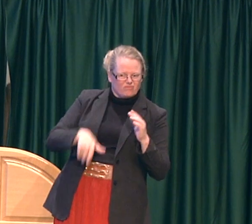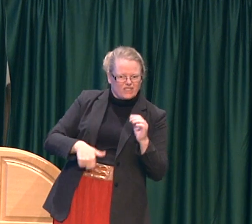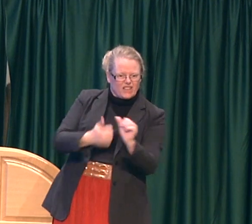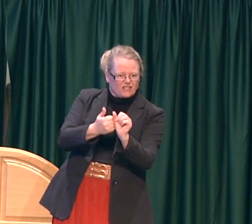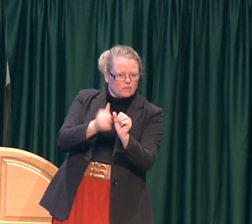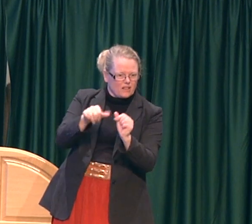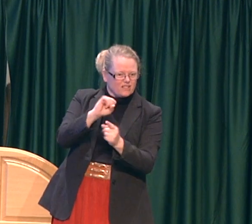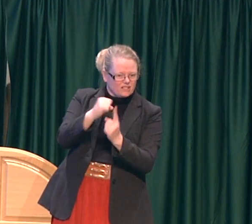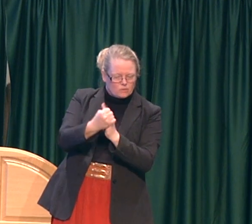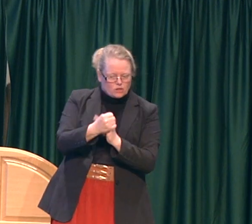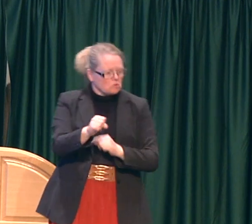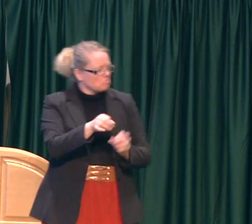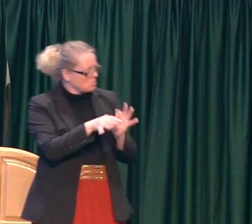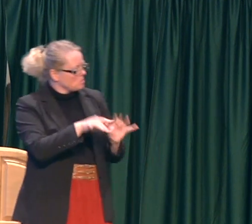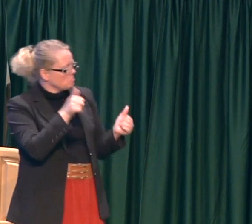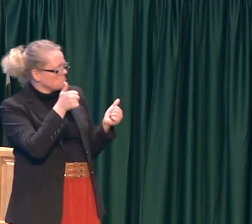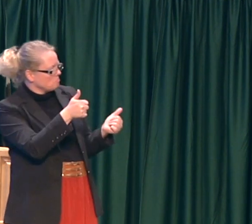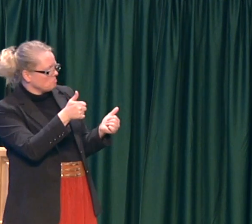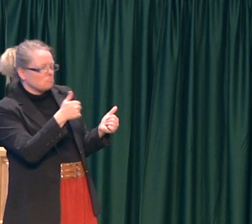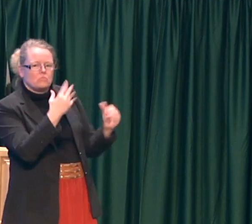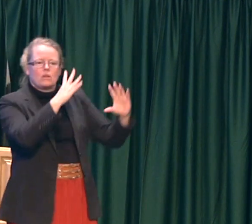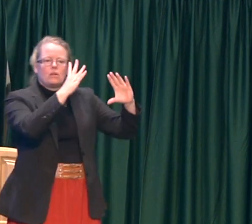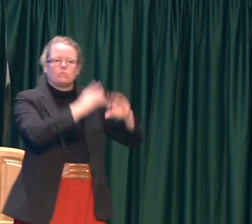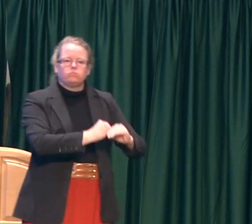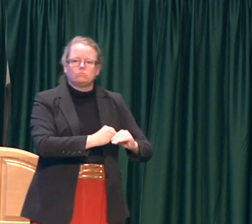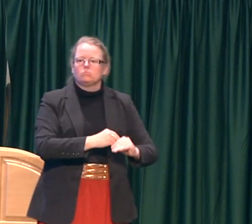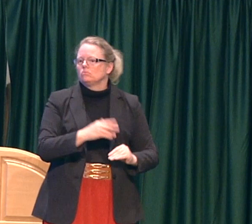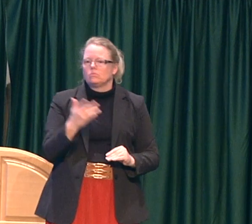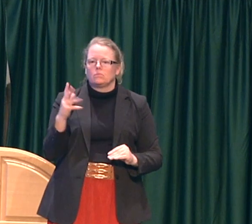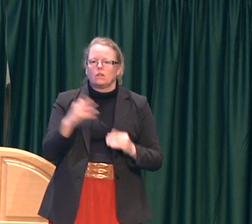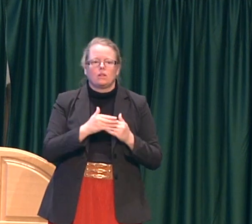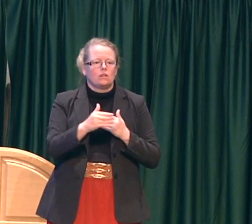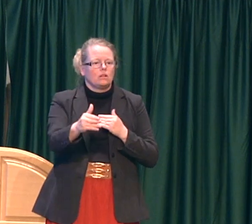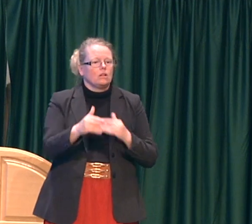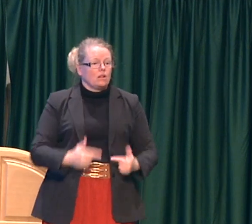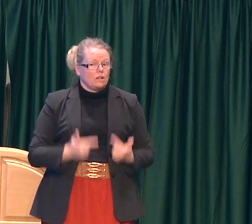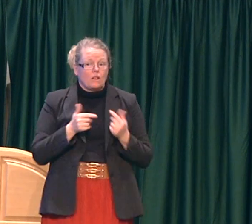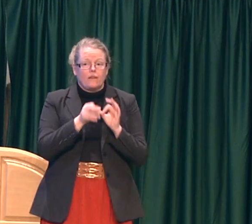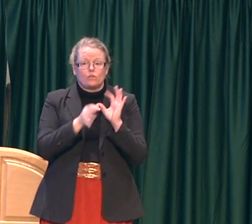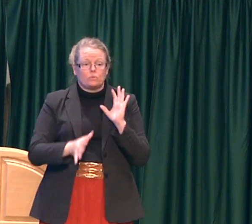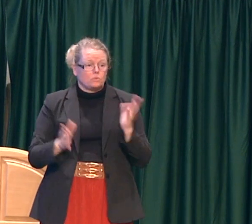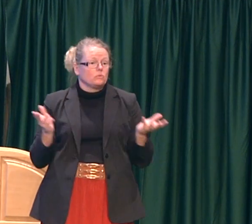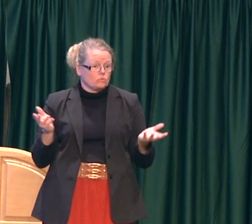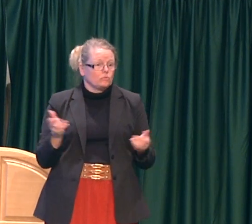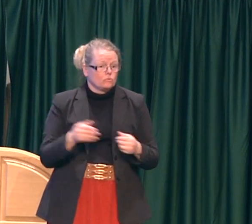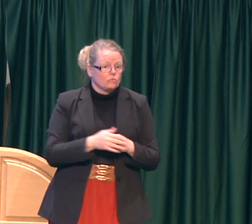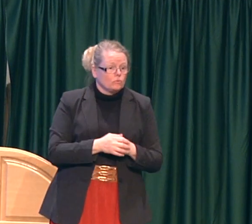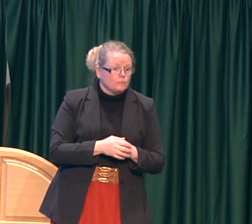and the VRI interpreter sees that interpreter arrive on site, they can debrief as to what's occurred so far, and